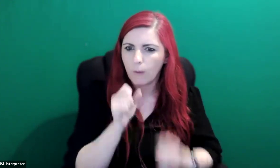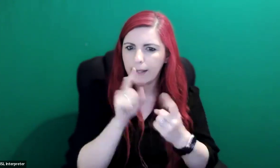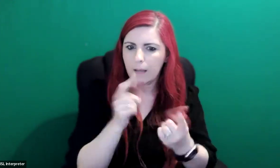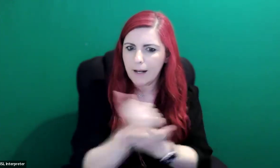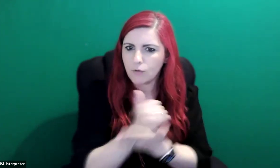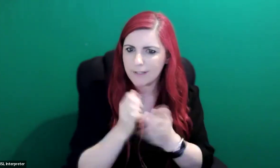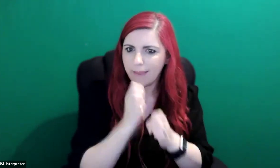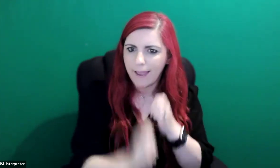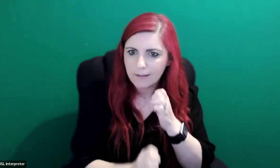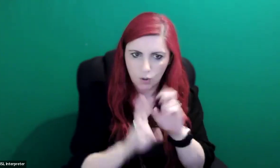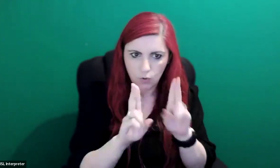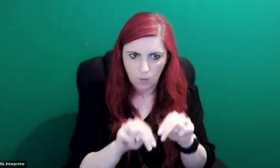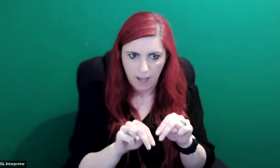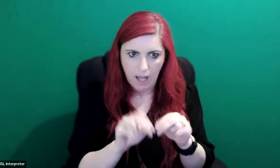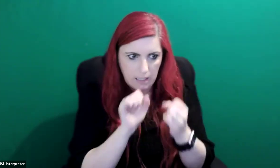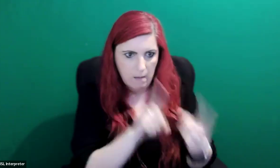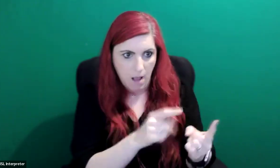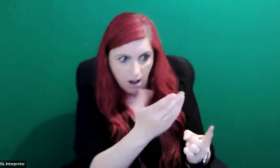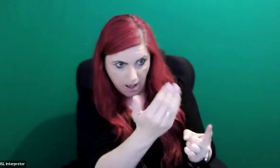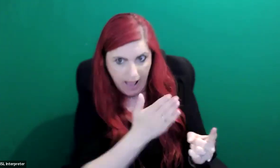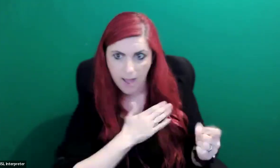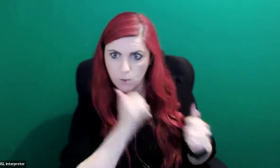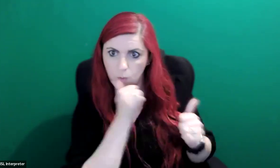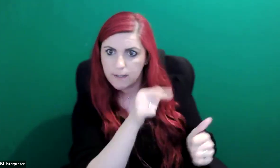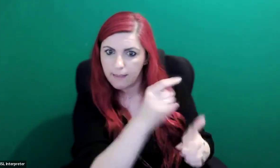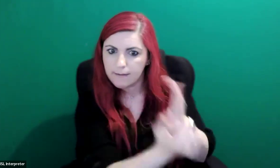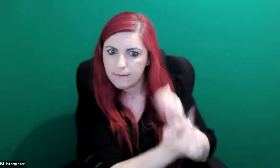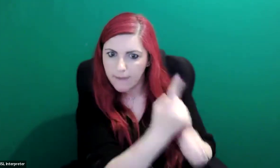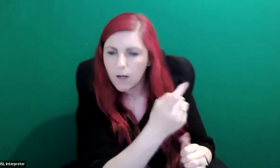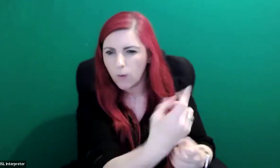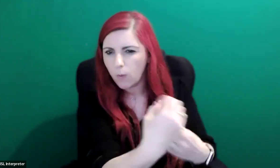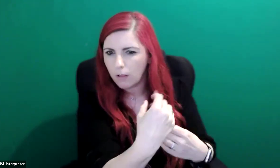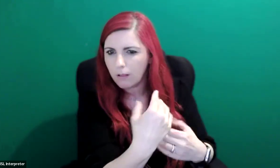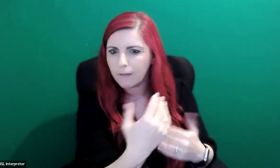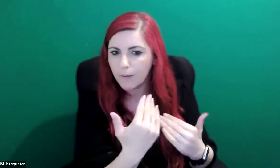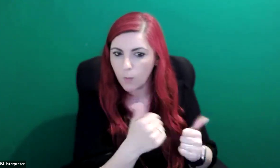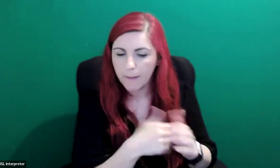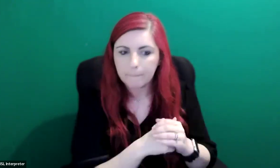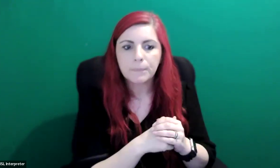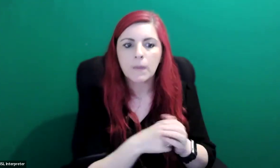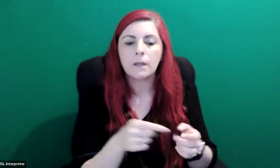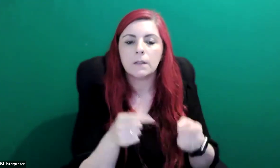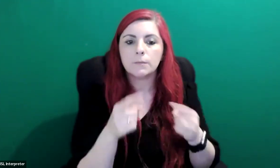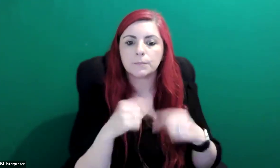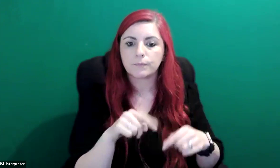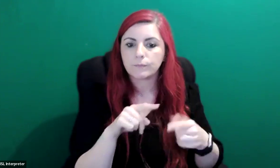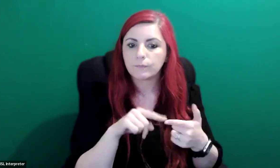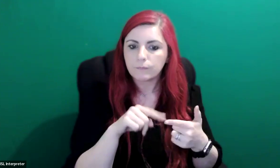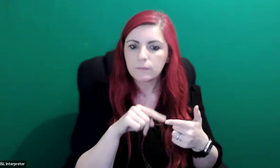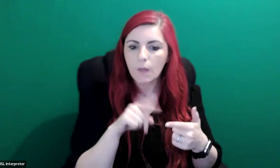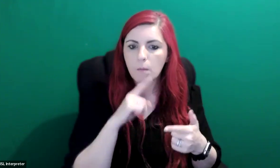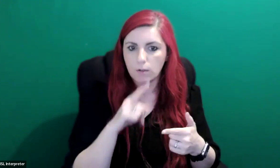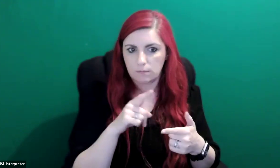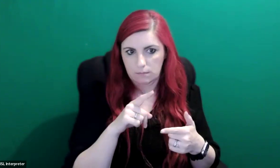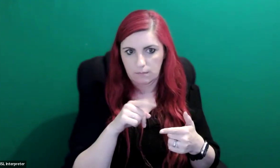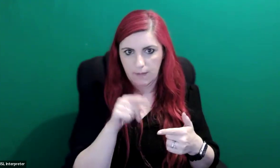at the end, and you can write to us directly, and we'll send you on the details for that. But to give you some information,